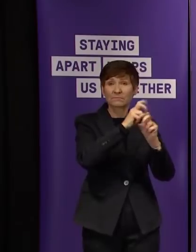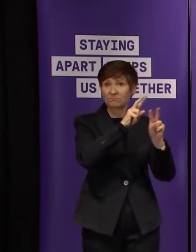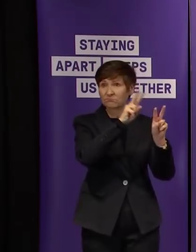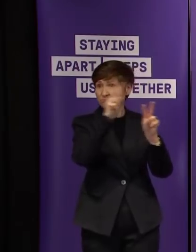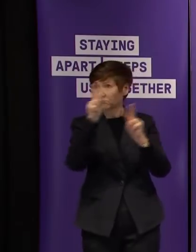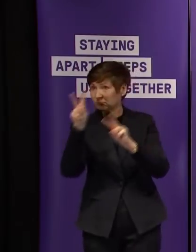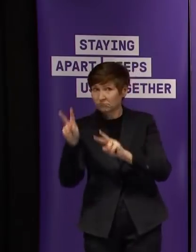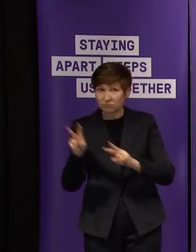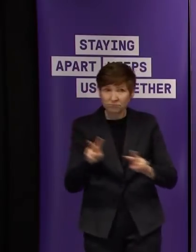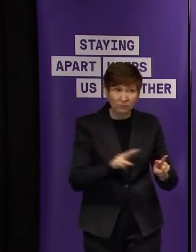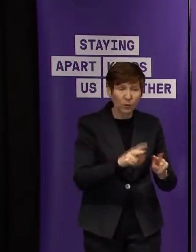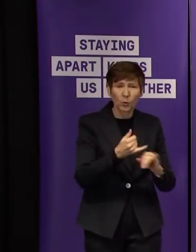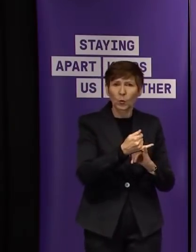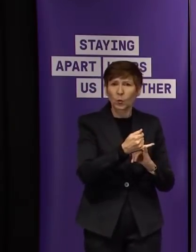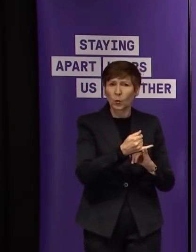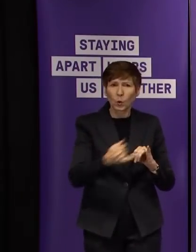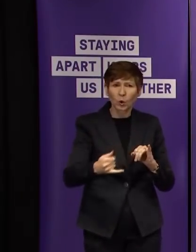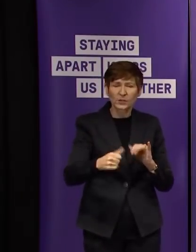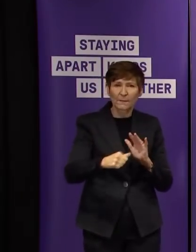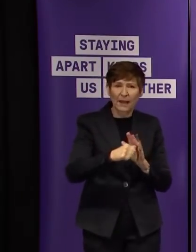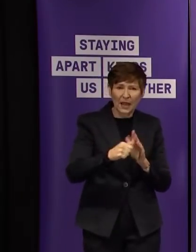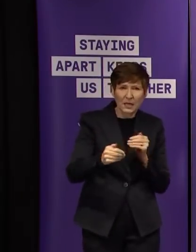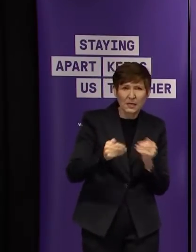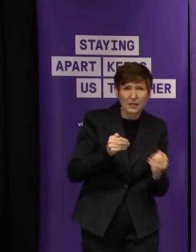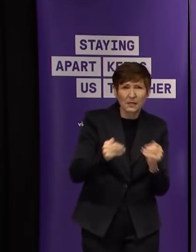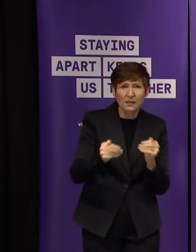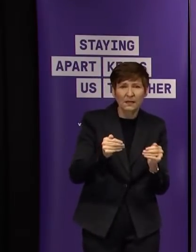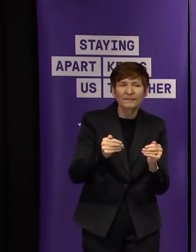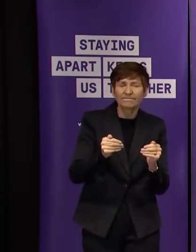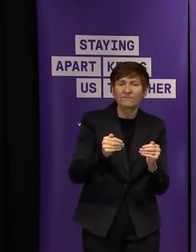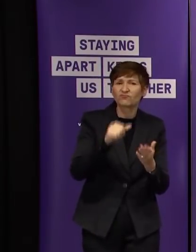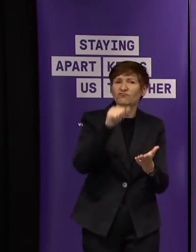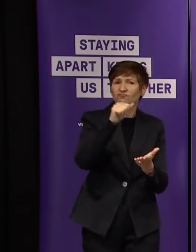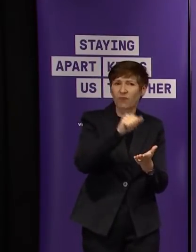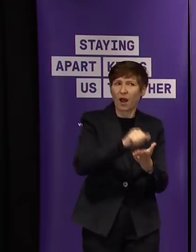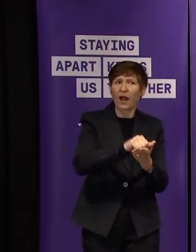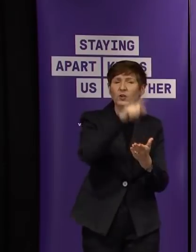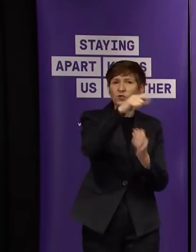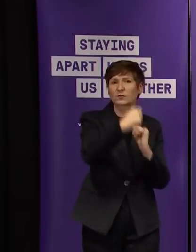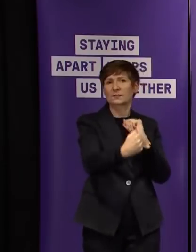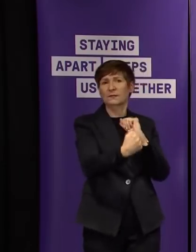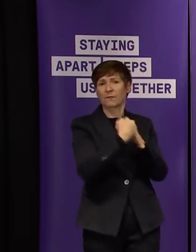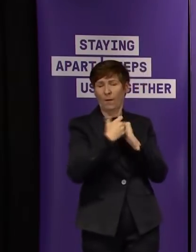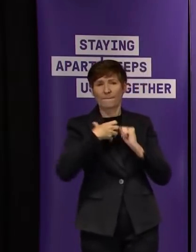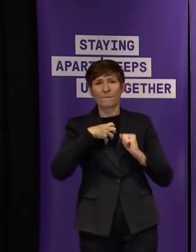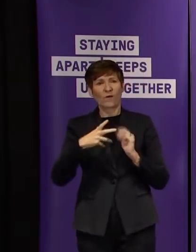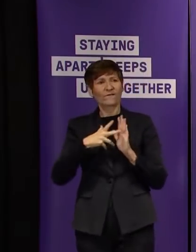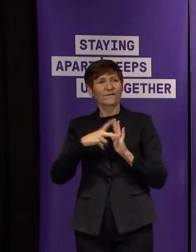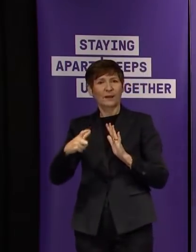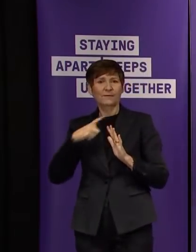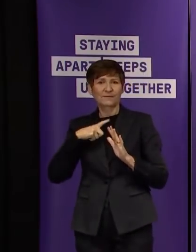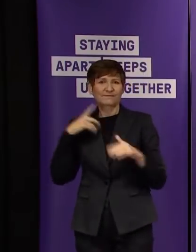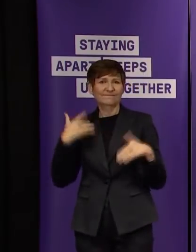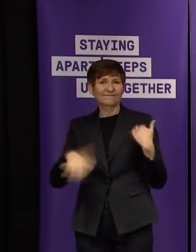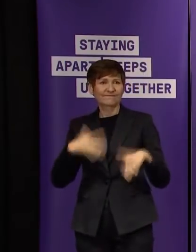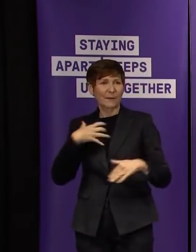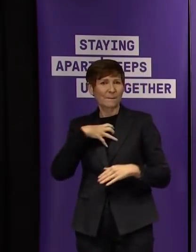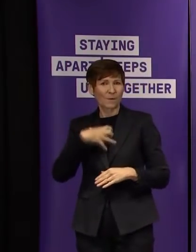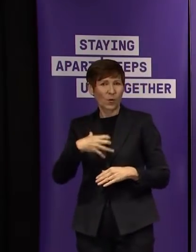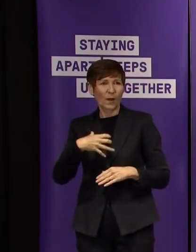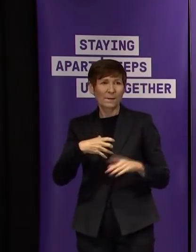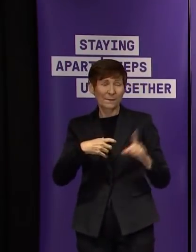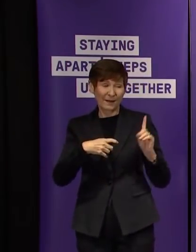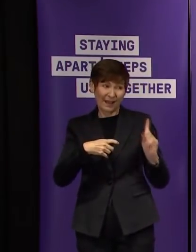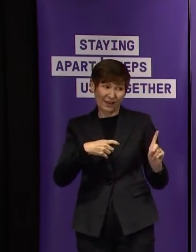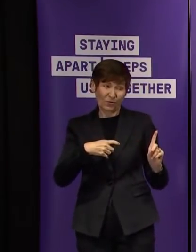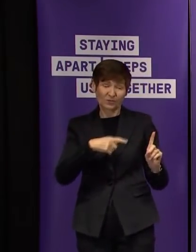other places. So being aligned with that as a principle makes perfect sense. But again, let's not have a kind of a shadow debate about what I haven't announced